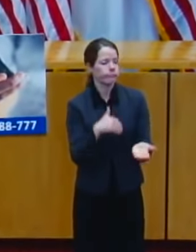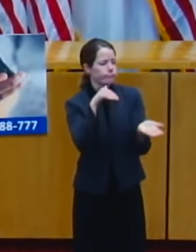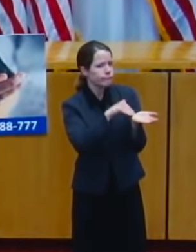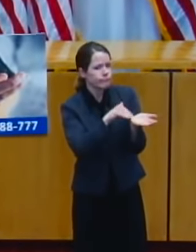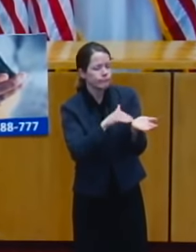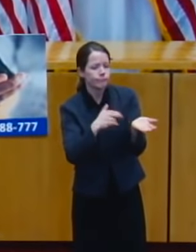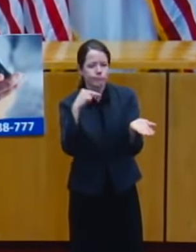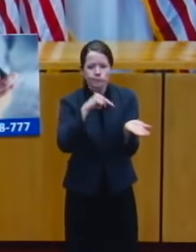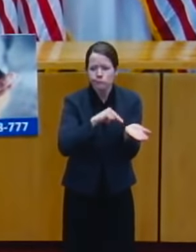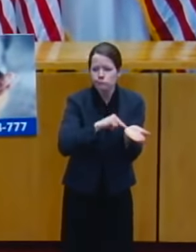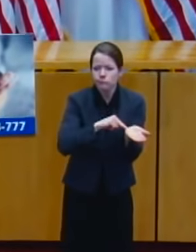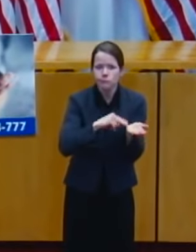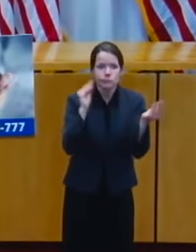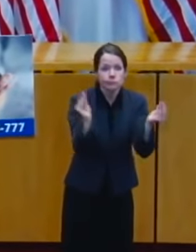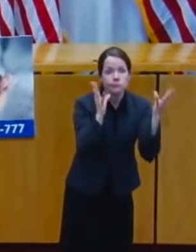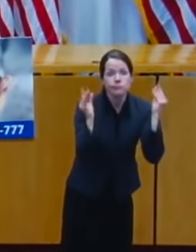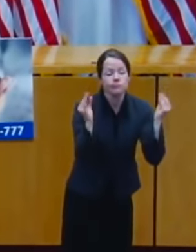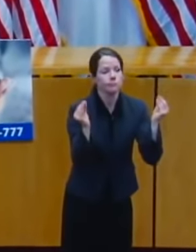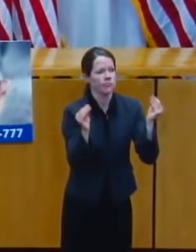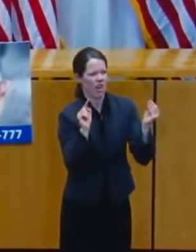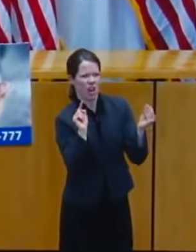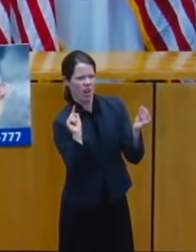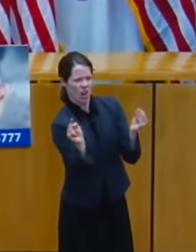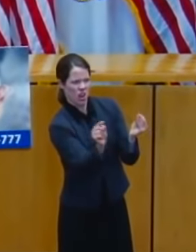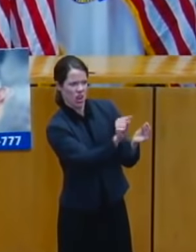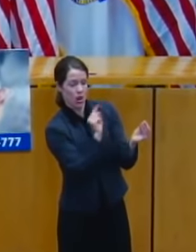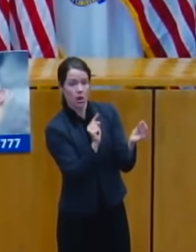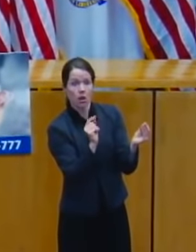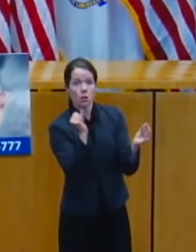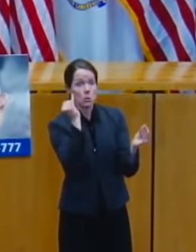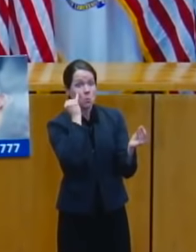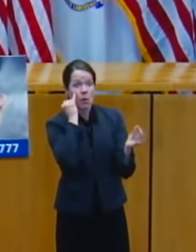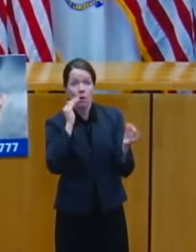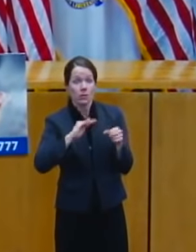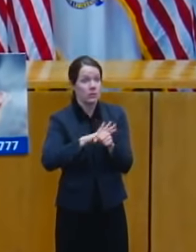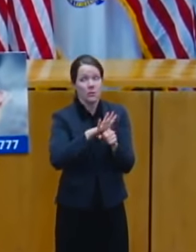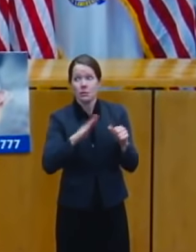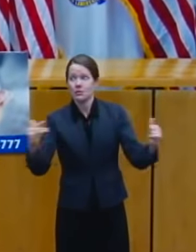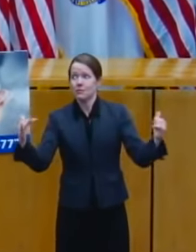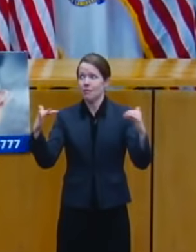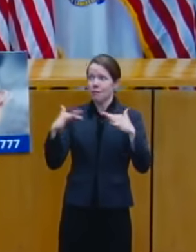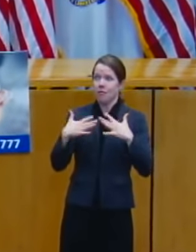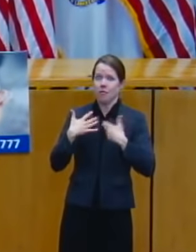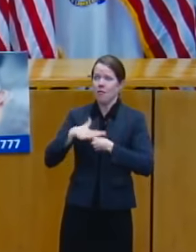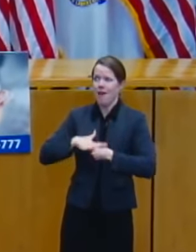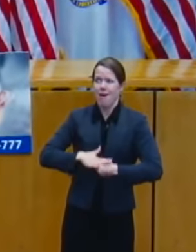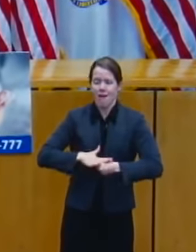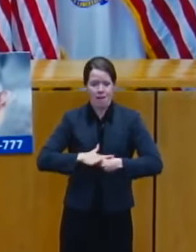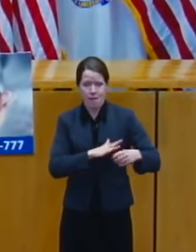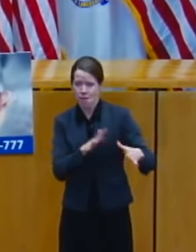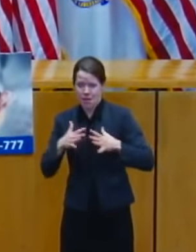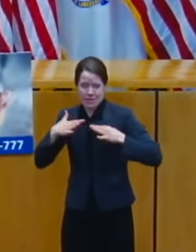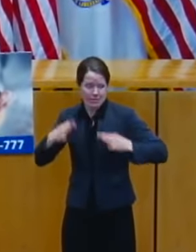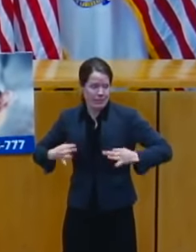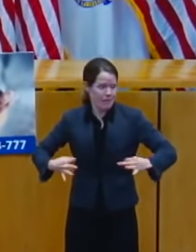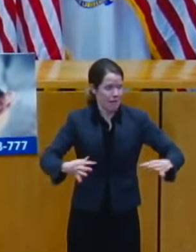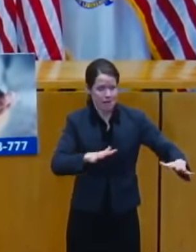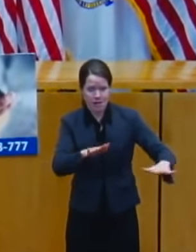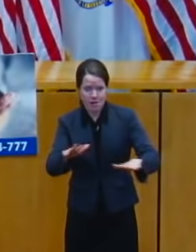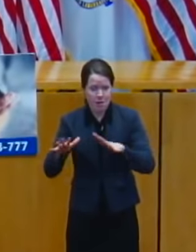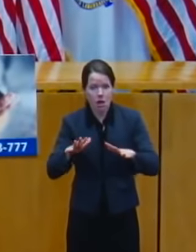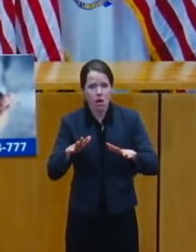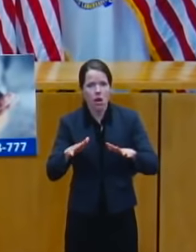and lawsuits when the care they provide is impacted by the COVID-19 emergency. It would also provide